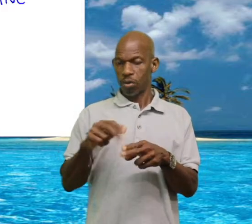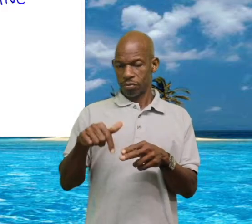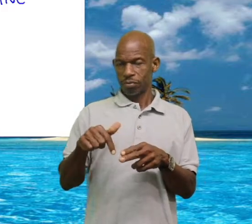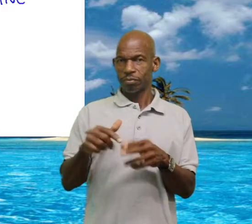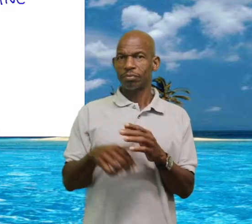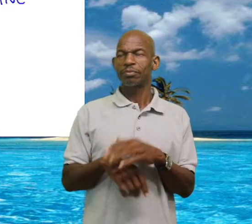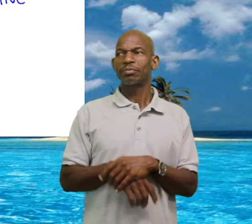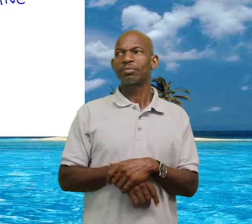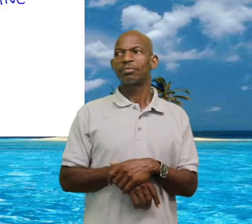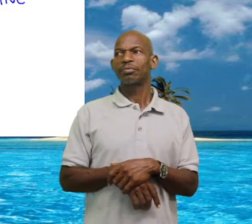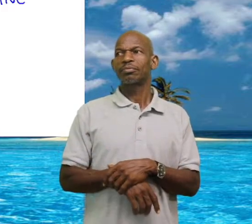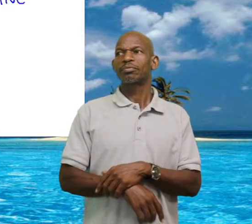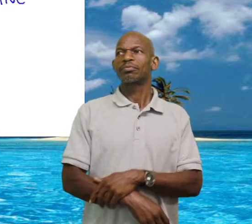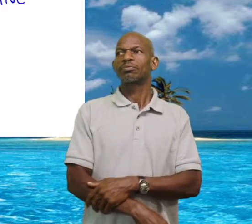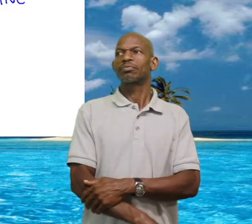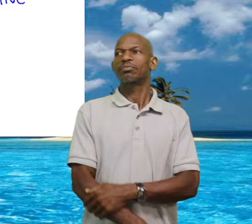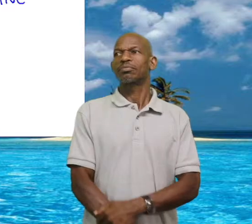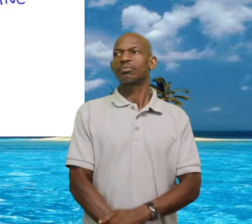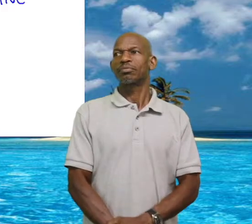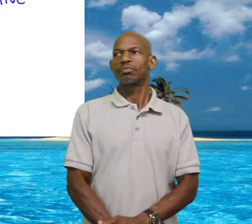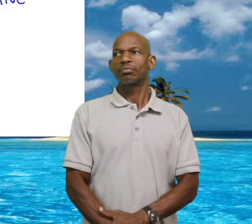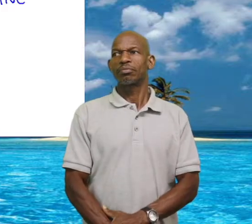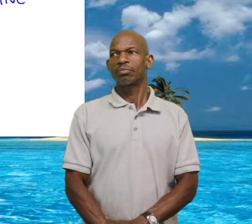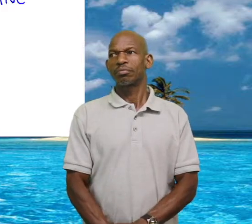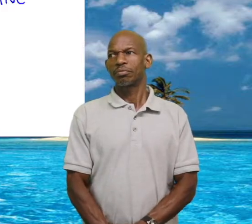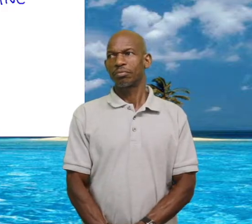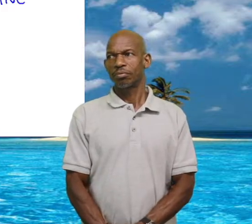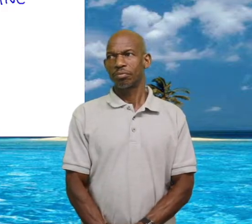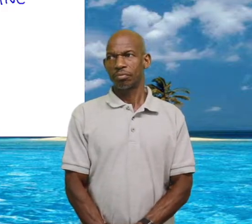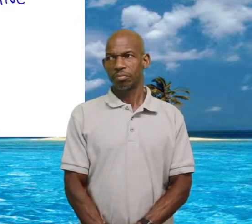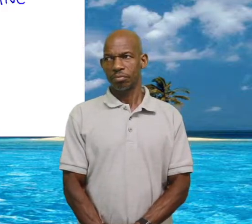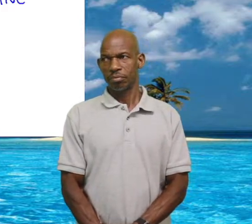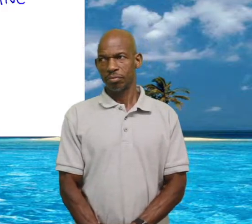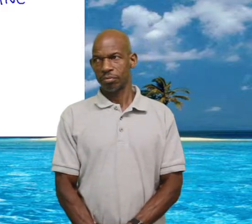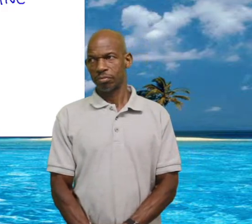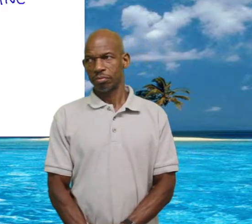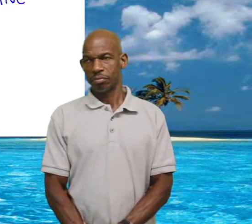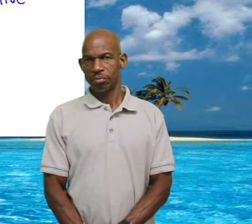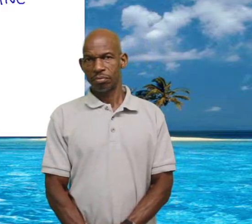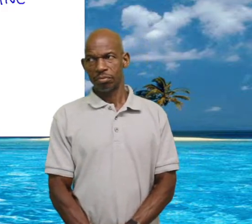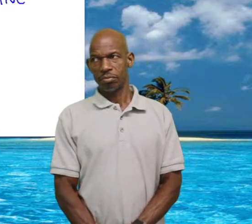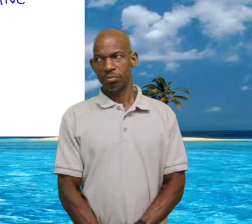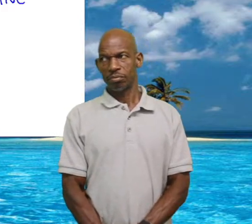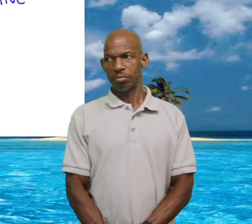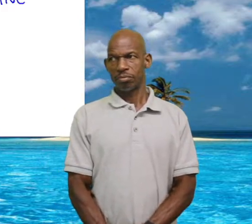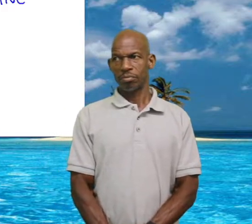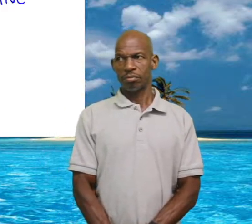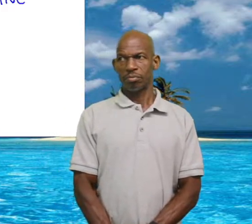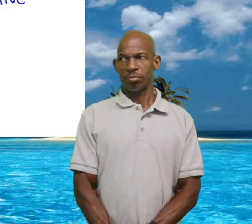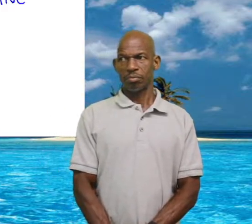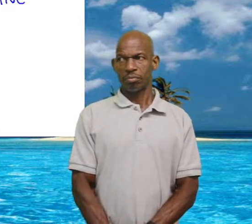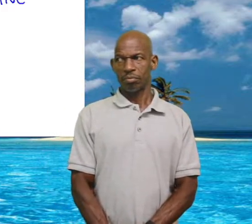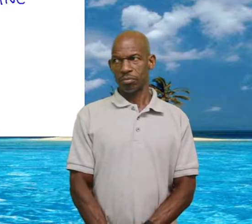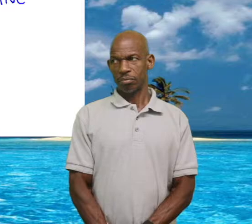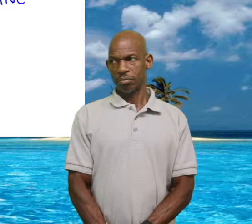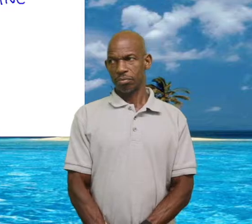Then after the noun, so this is the adjective, this is the noun. Next, what goes next? The